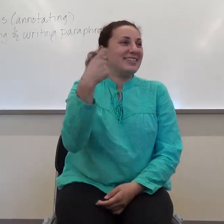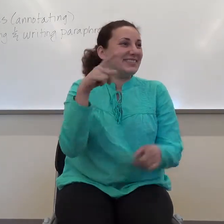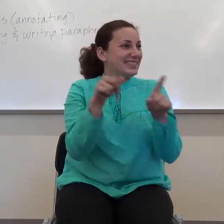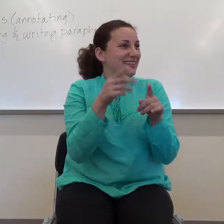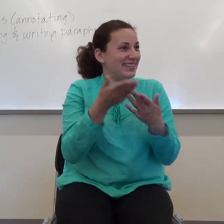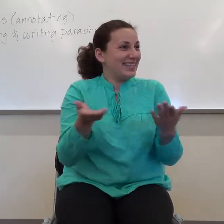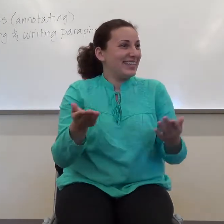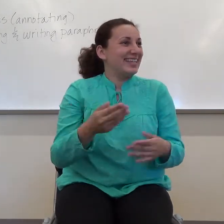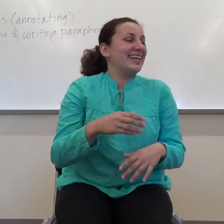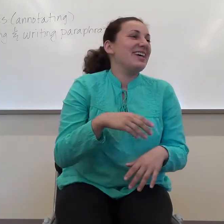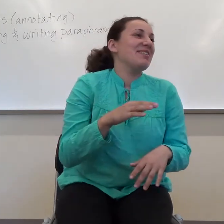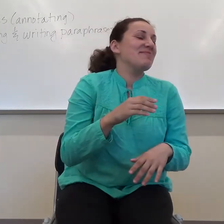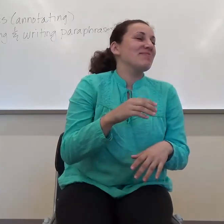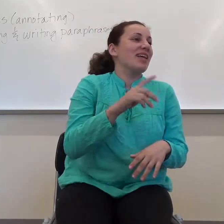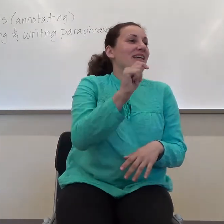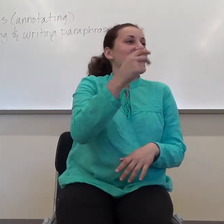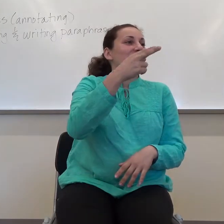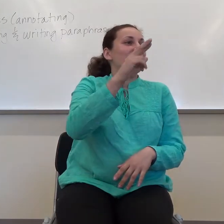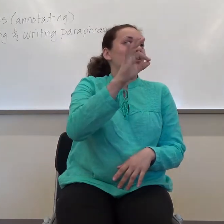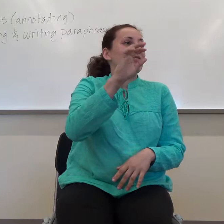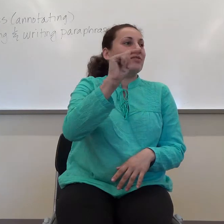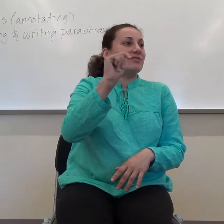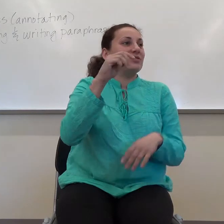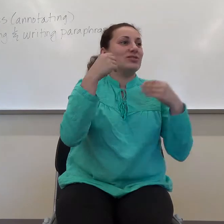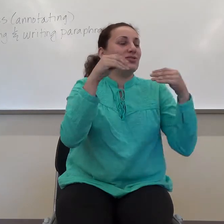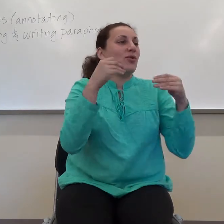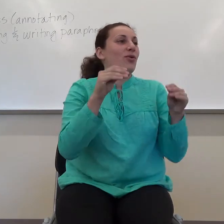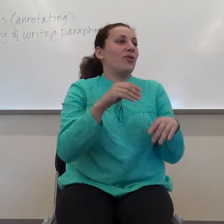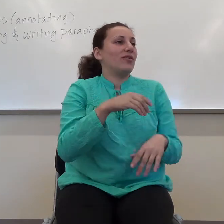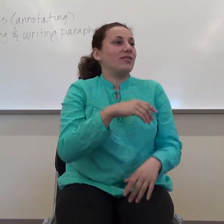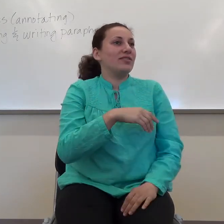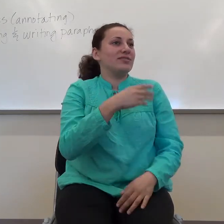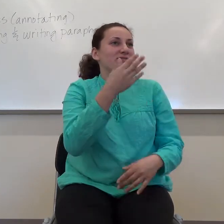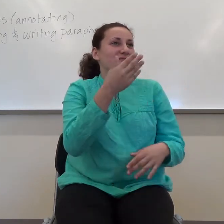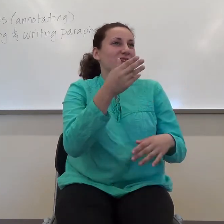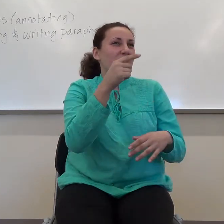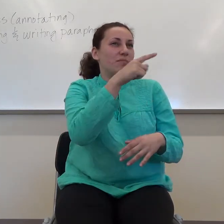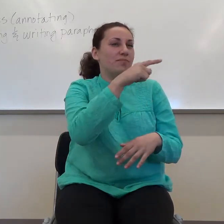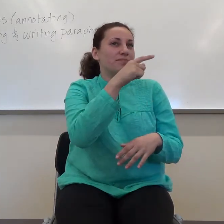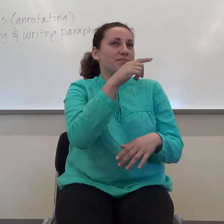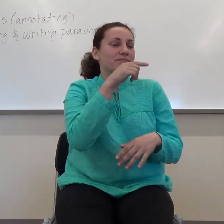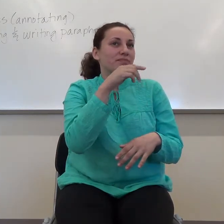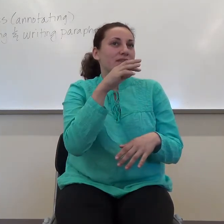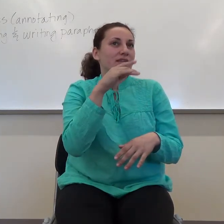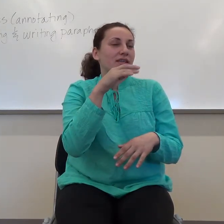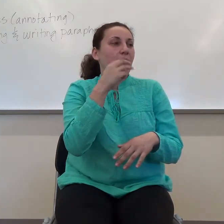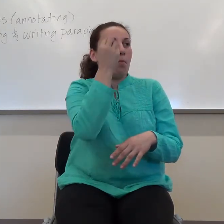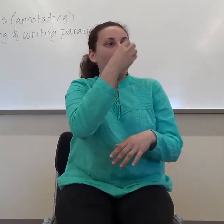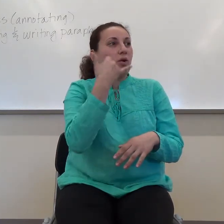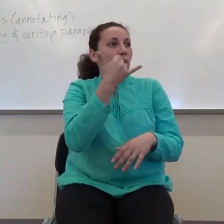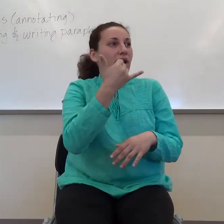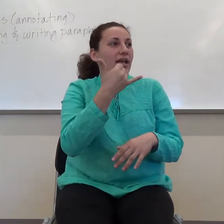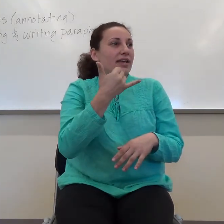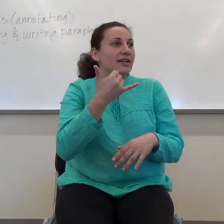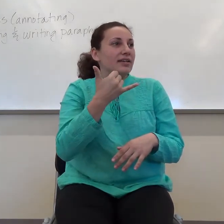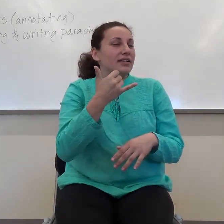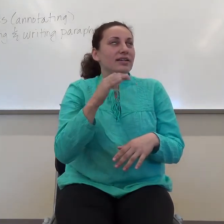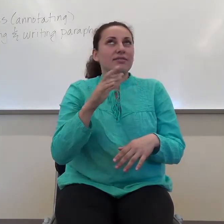reasons I give these is, I cannot understand this. It's like the lights. I've been in this for